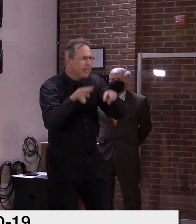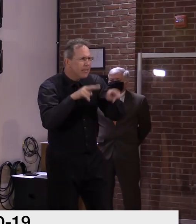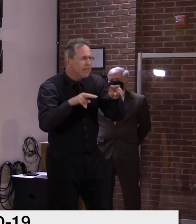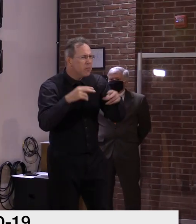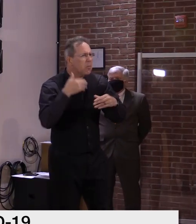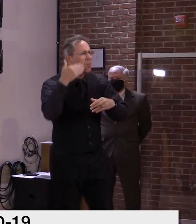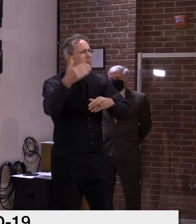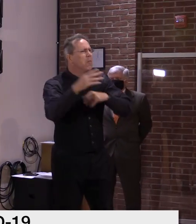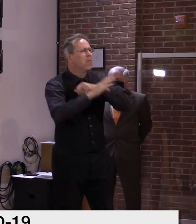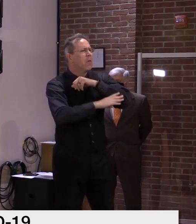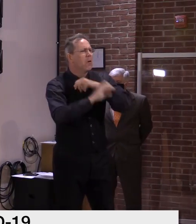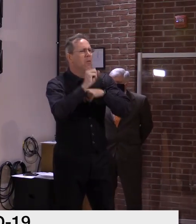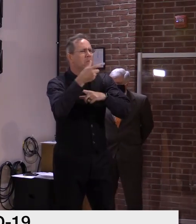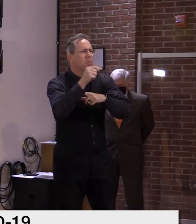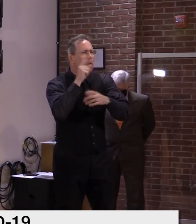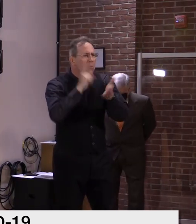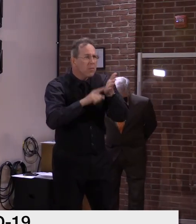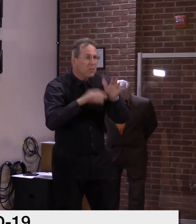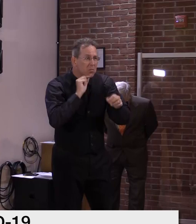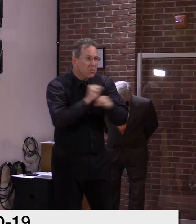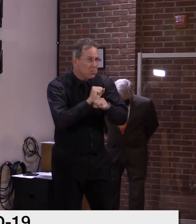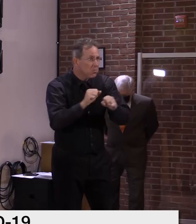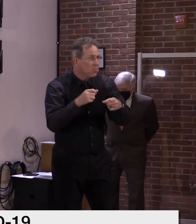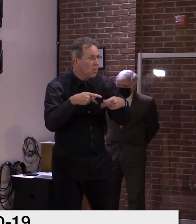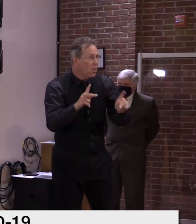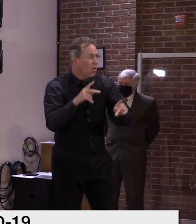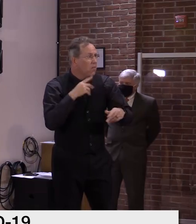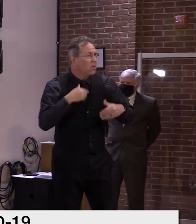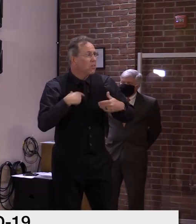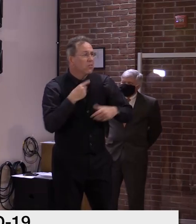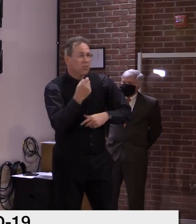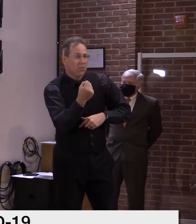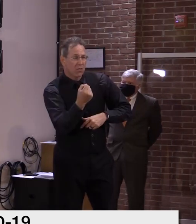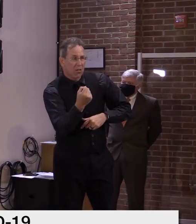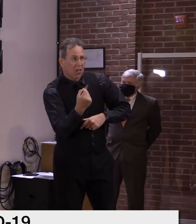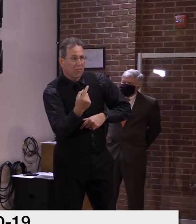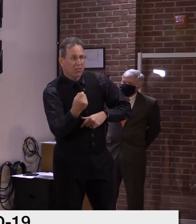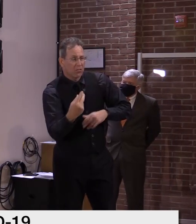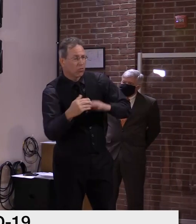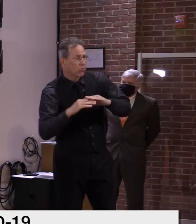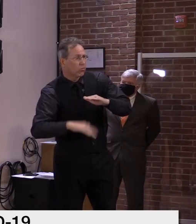comes to be, or if at all. But Dr. Levine can answer that further.